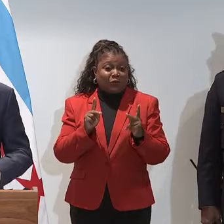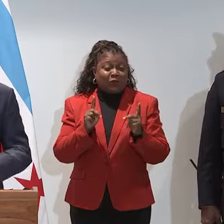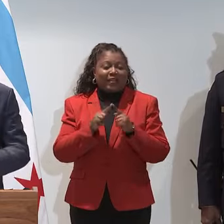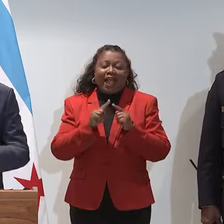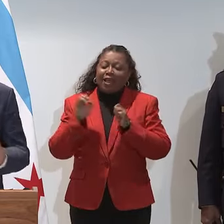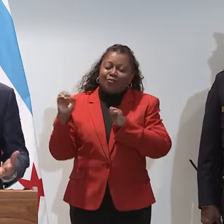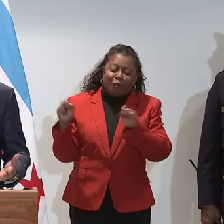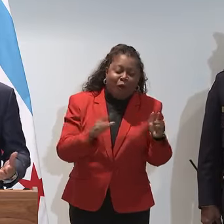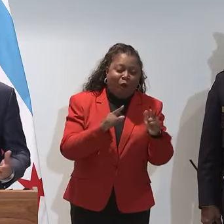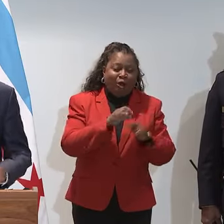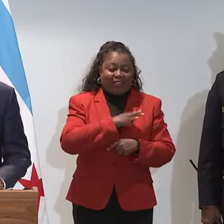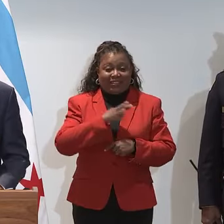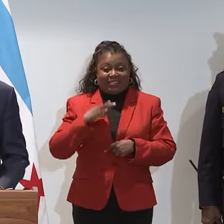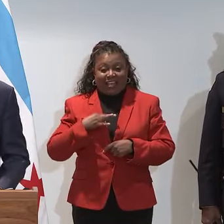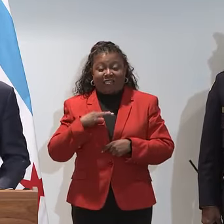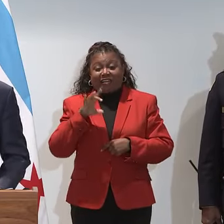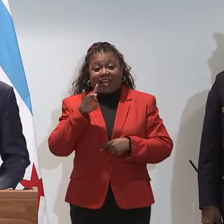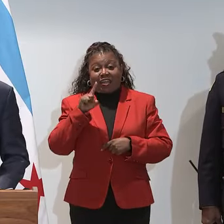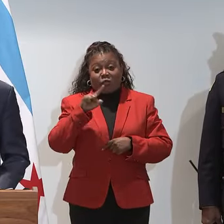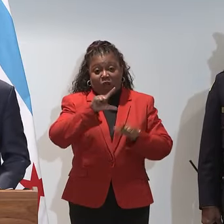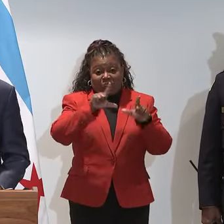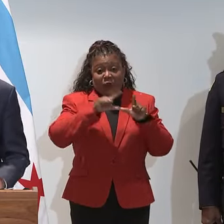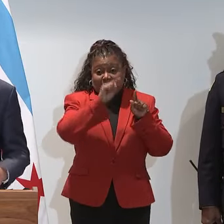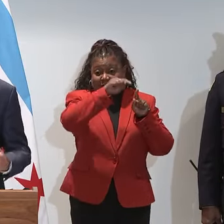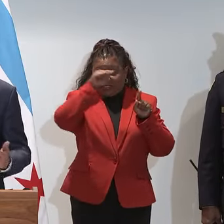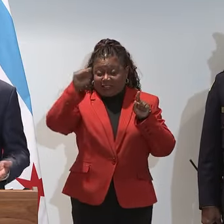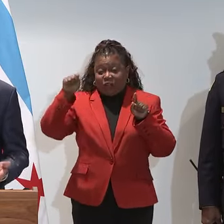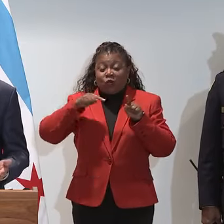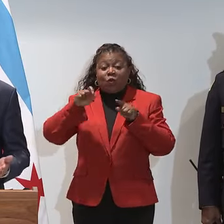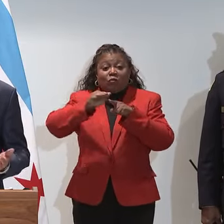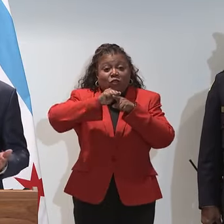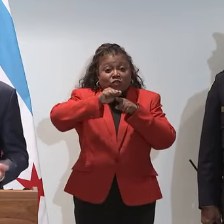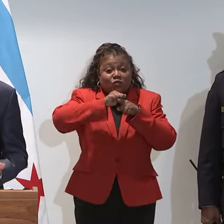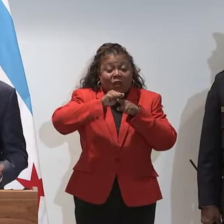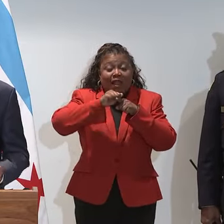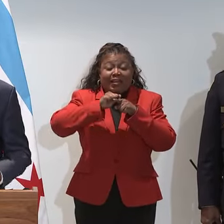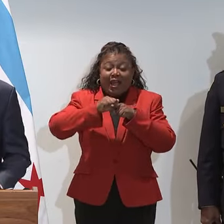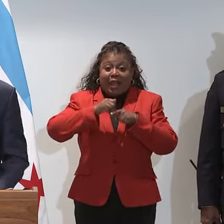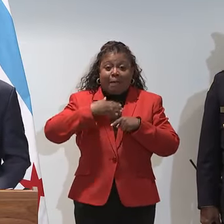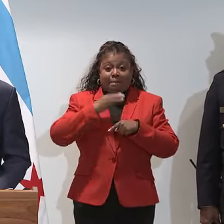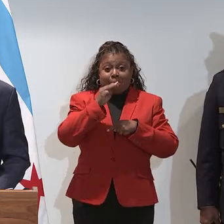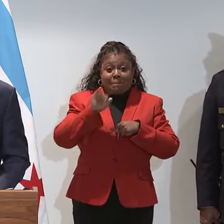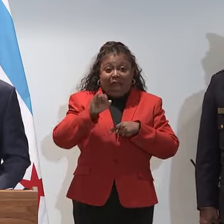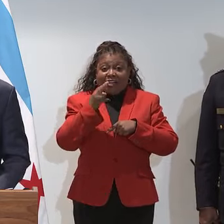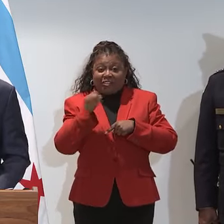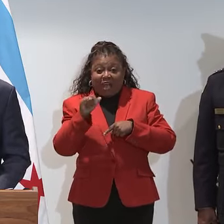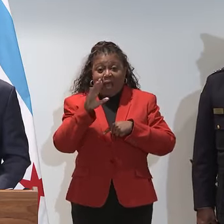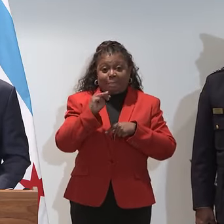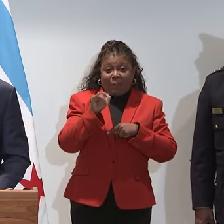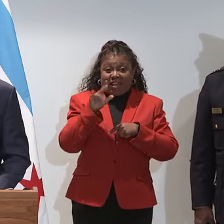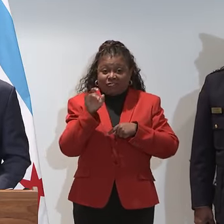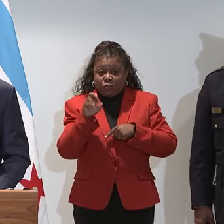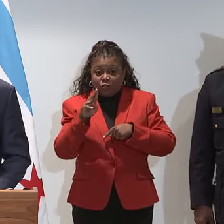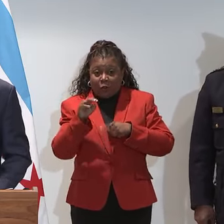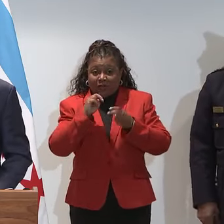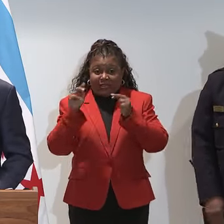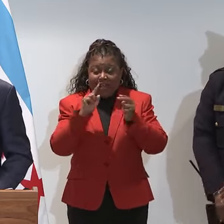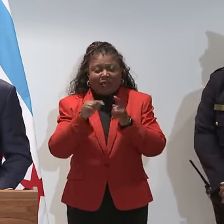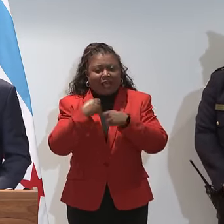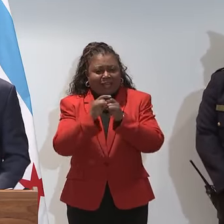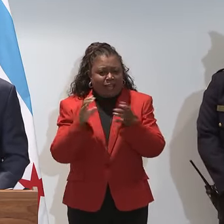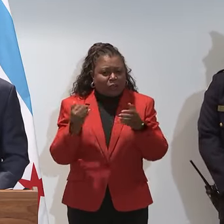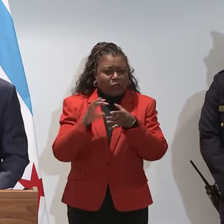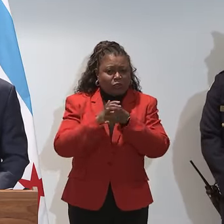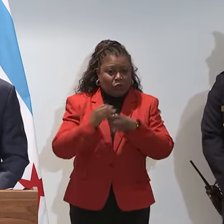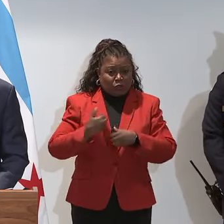as all of our staff in our 81 locations are going to be trained as My Shy, My Future navigators, connecting youth